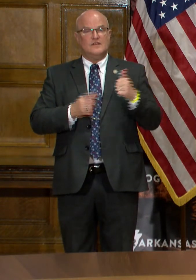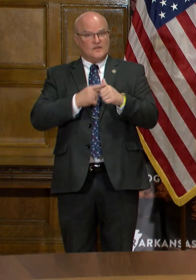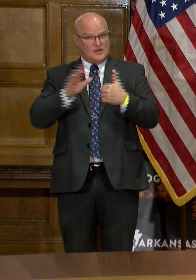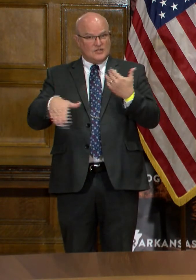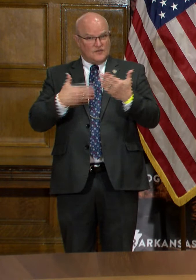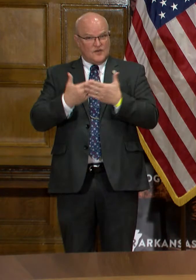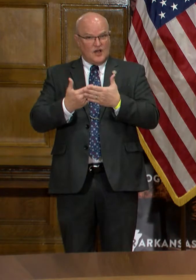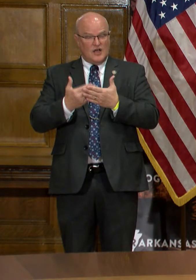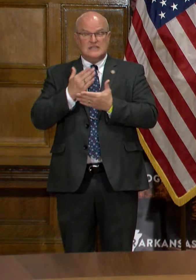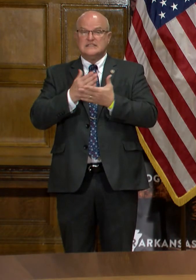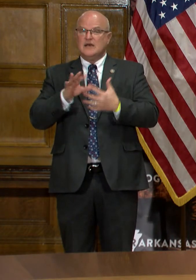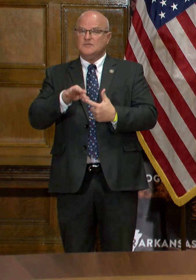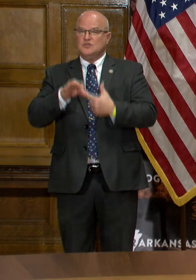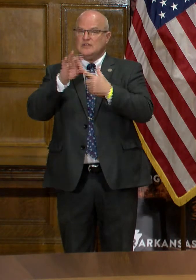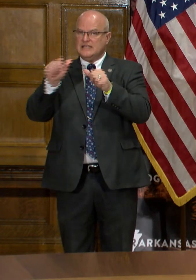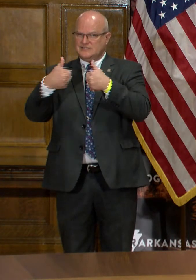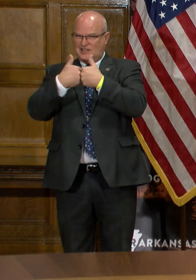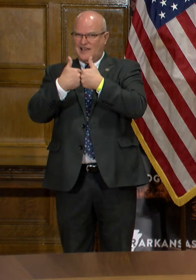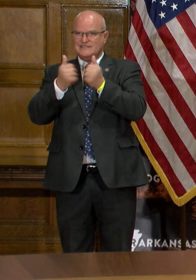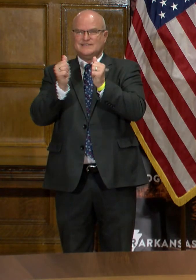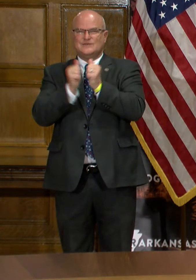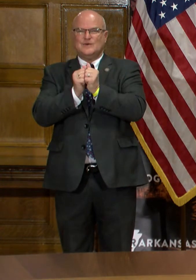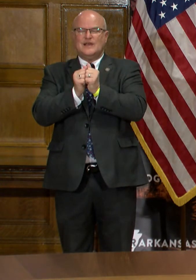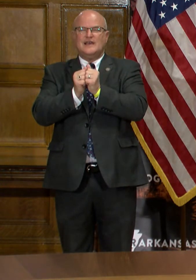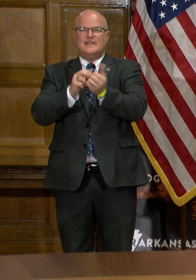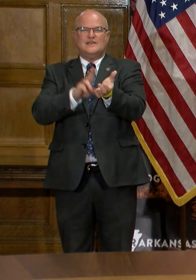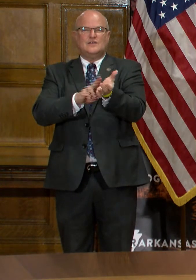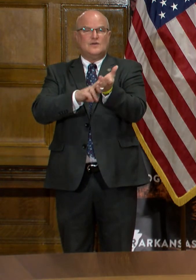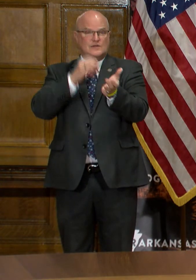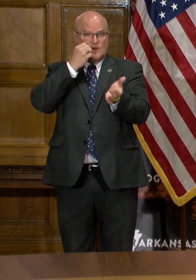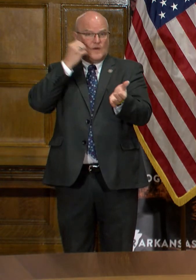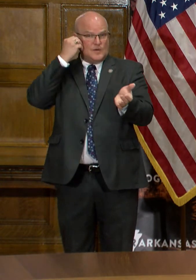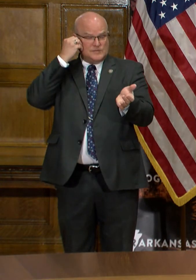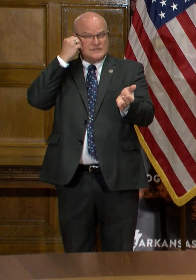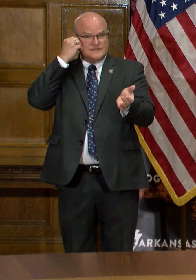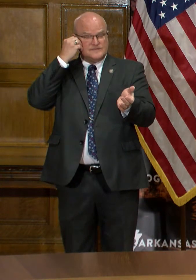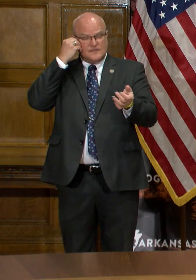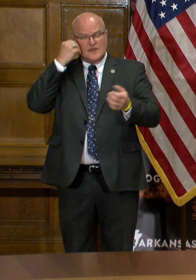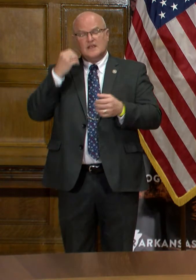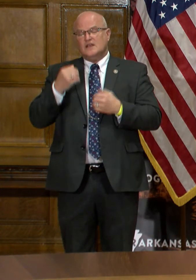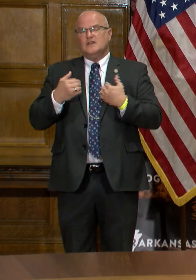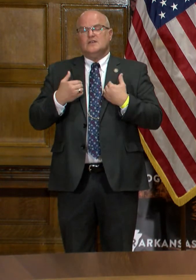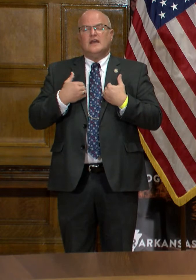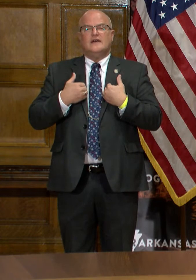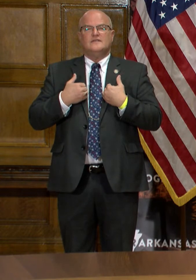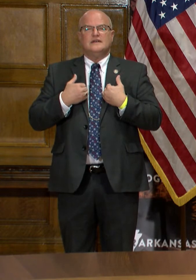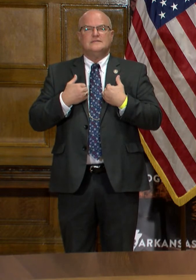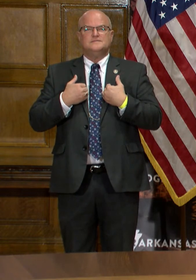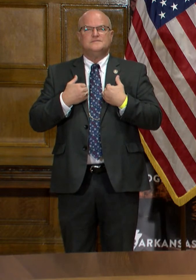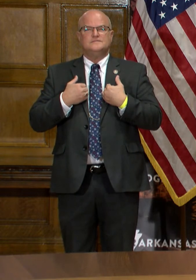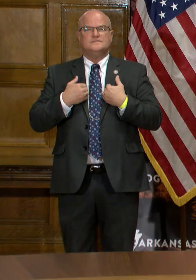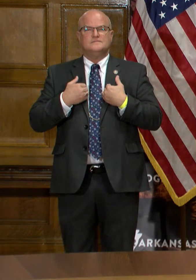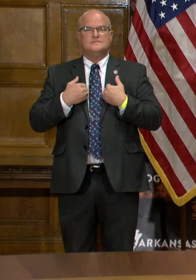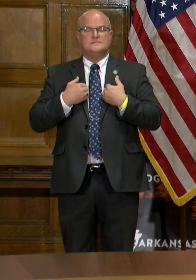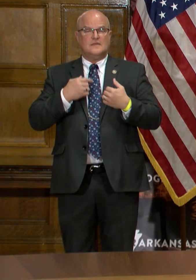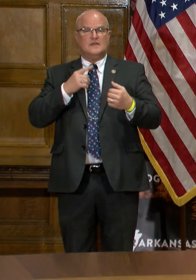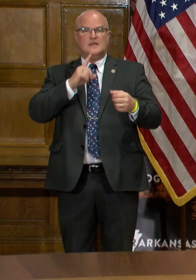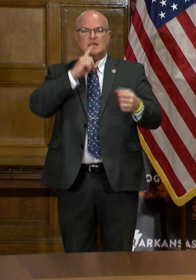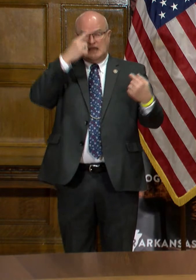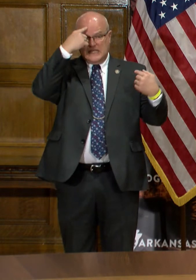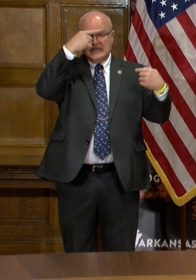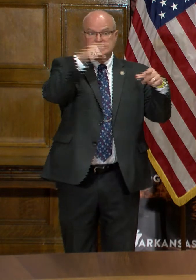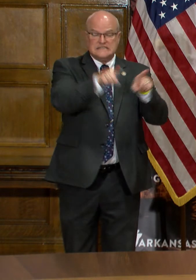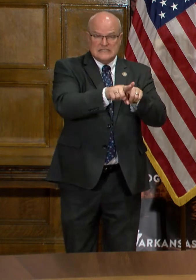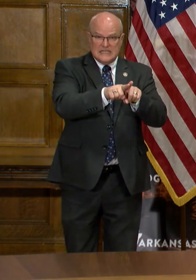first of all, there's some unique challenges in our long-term care facilities. You're having to get consent